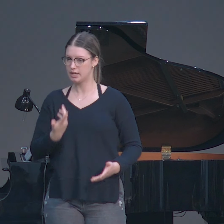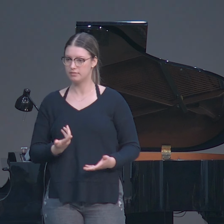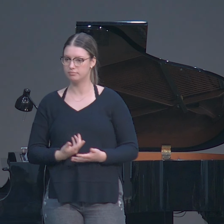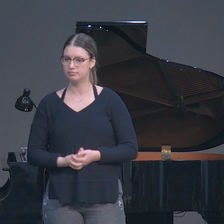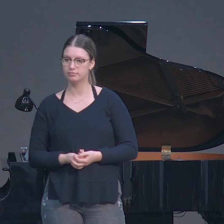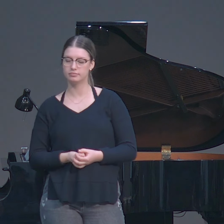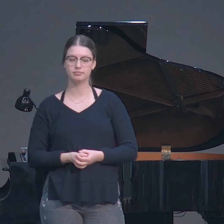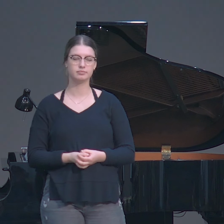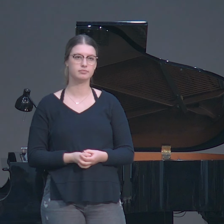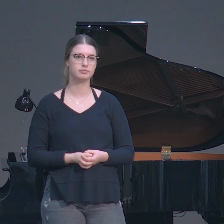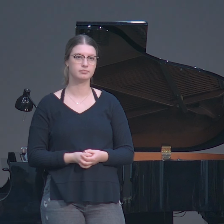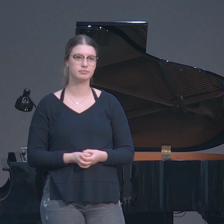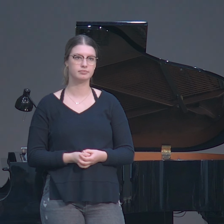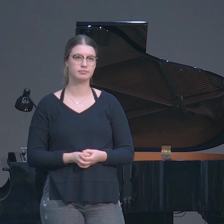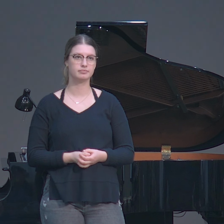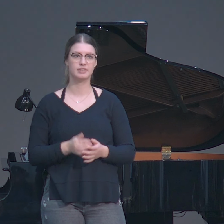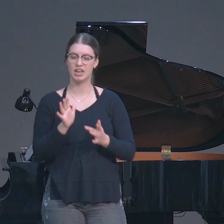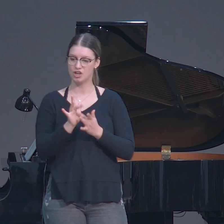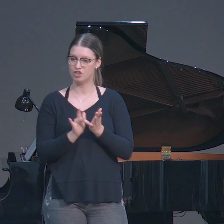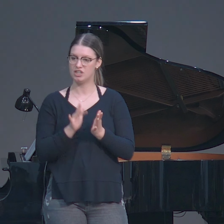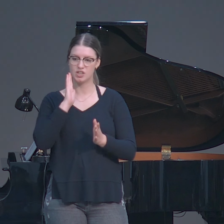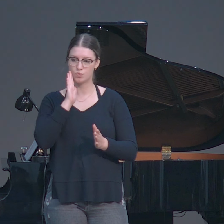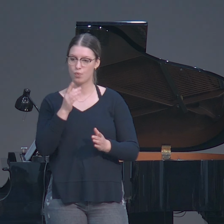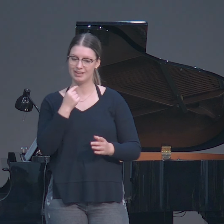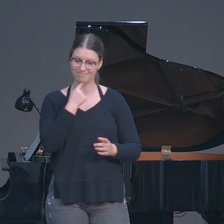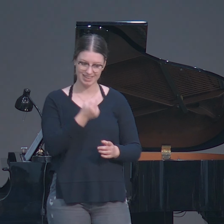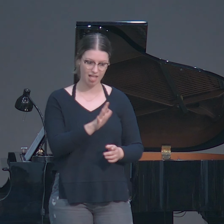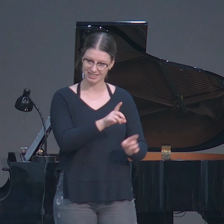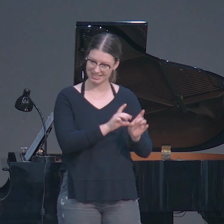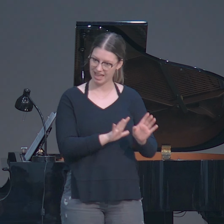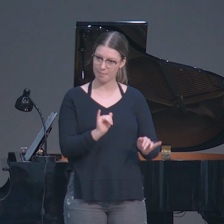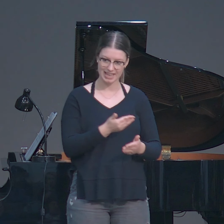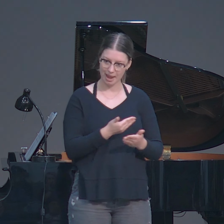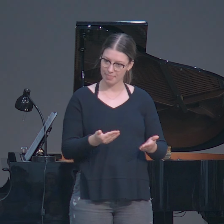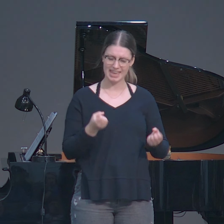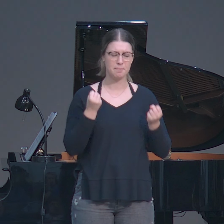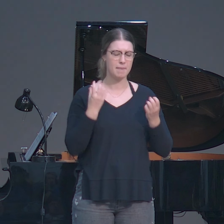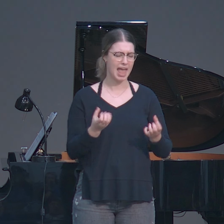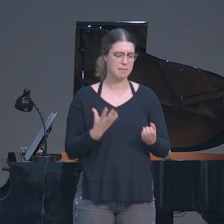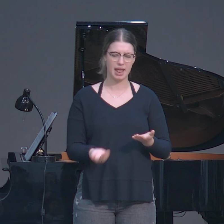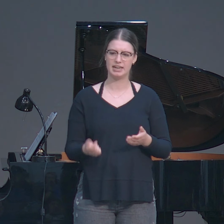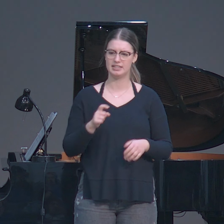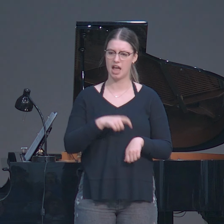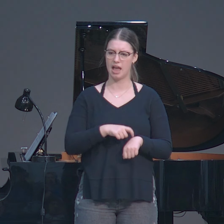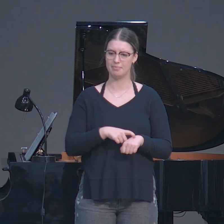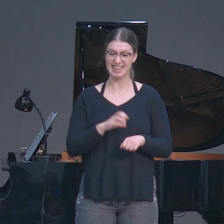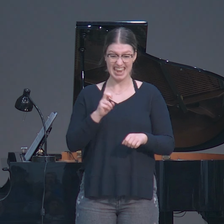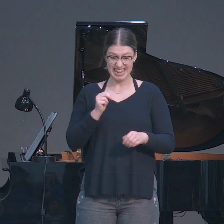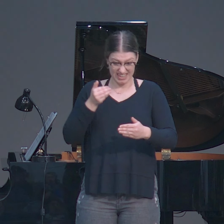And Jesus would share these same ideas with his disciples many times, even up to the last